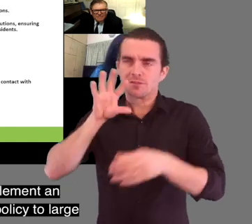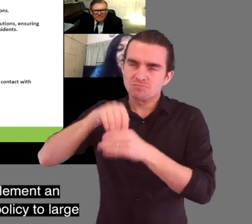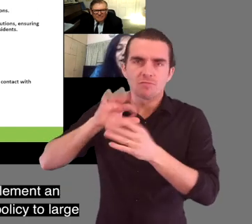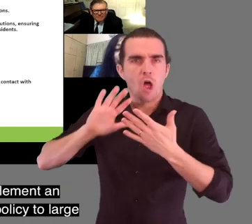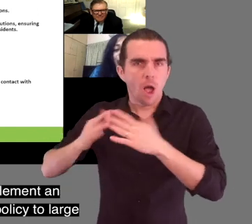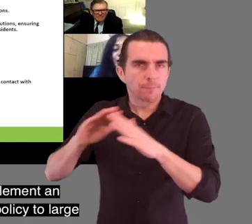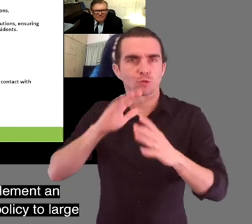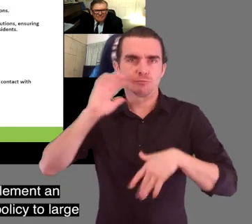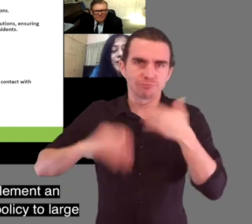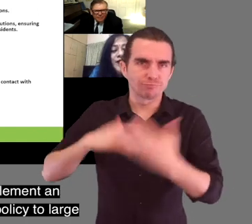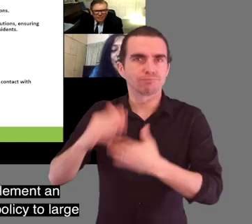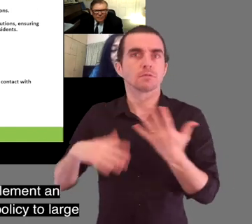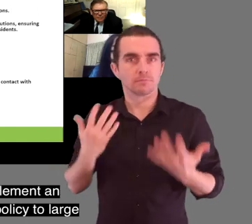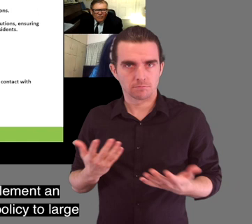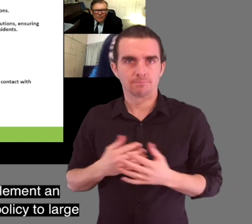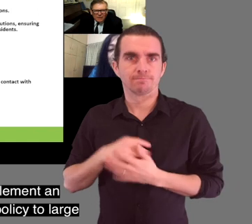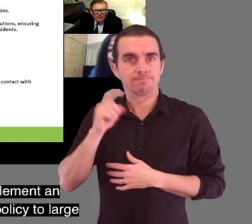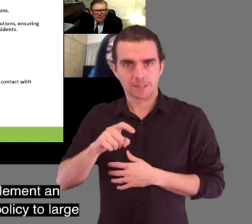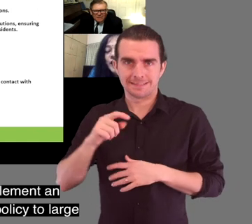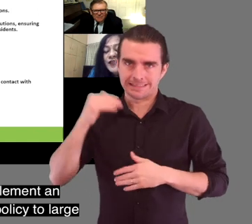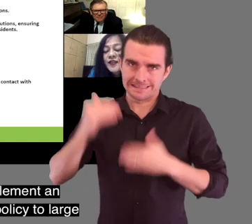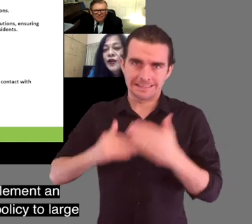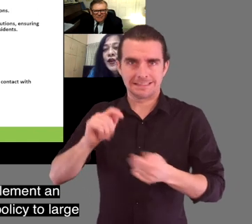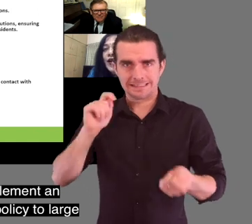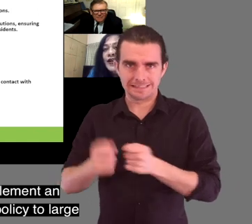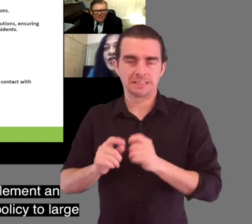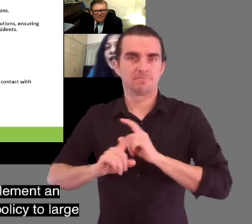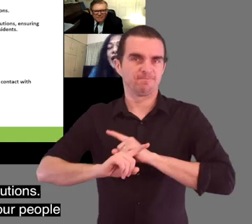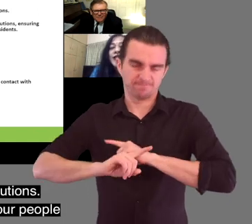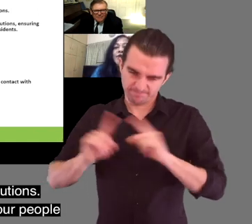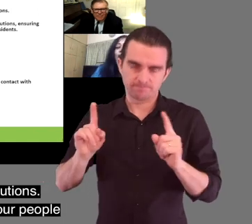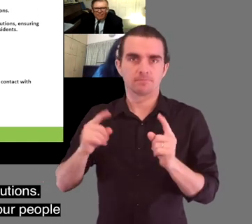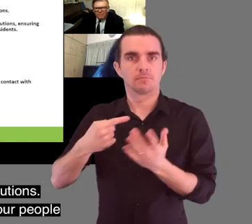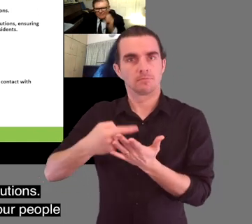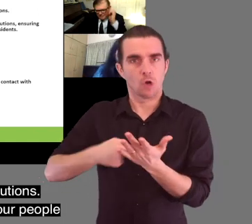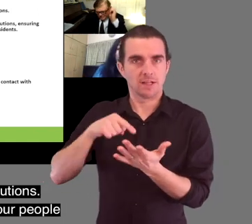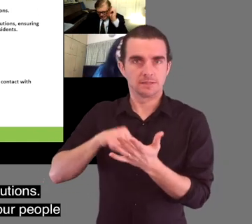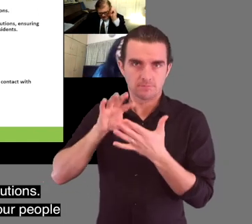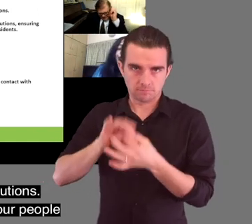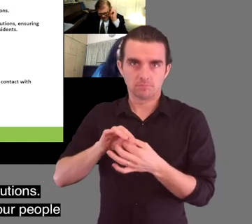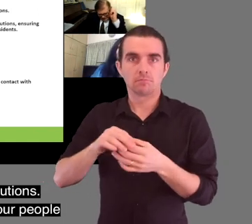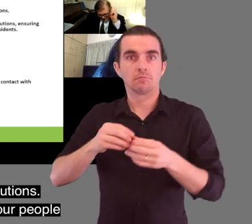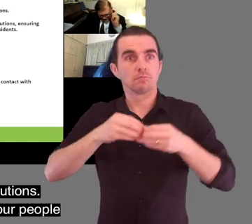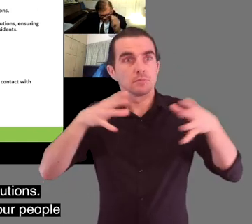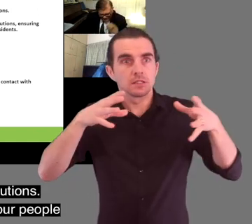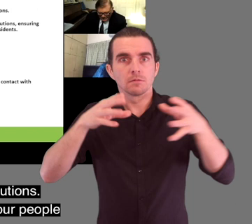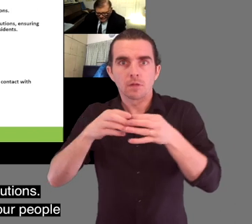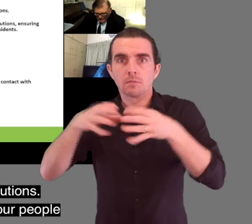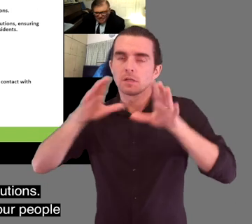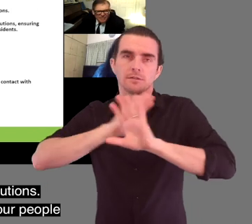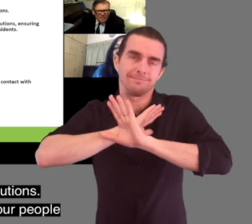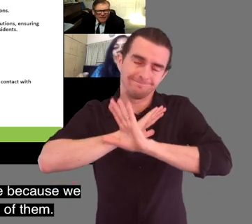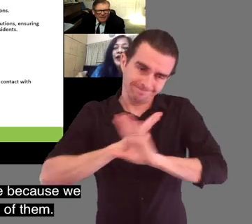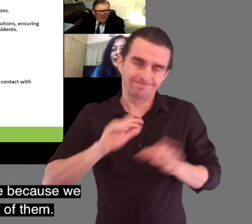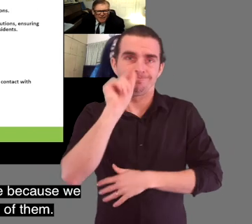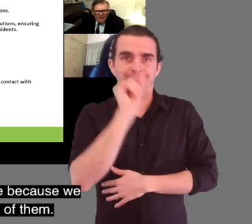we must implement an immediate no admissions policy to large and small scale institutions. We simply cannot take